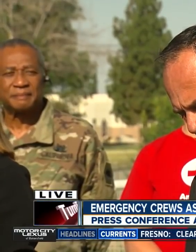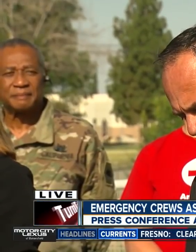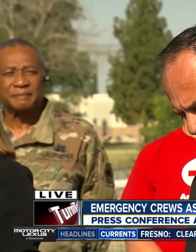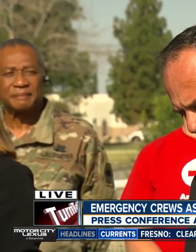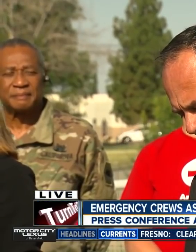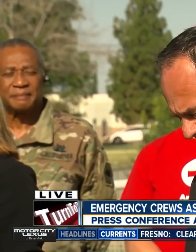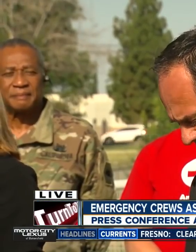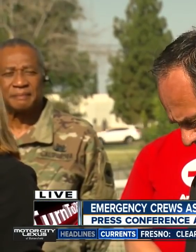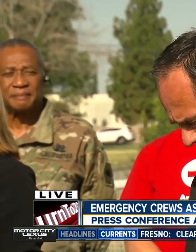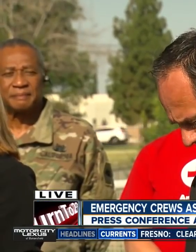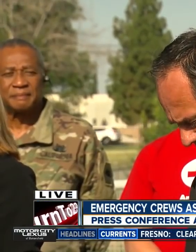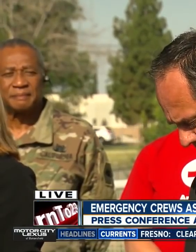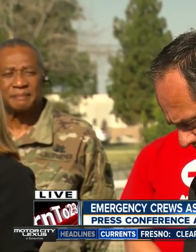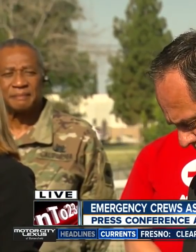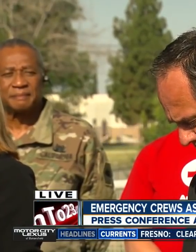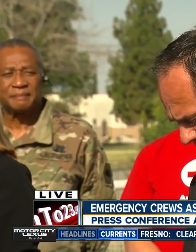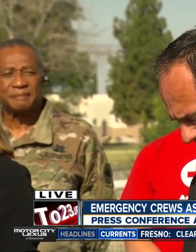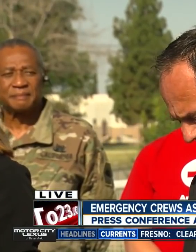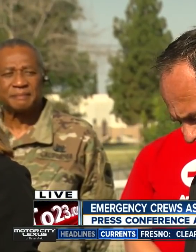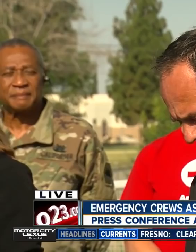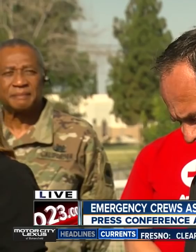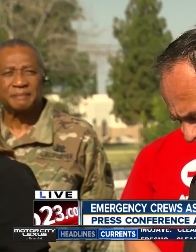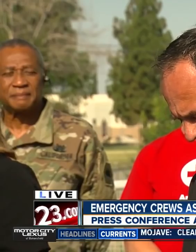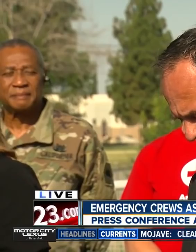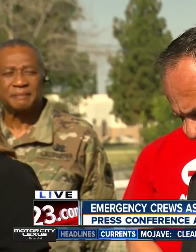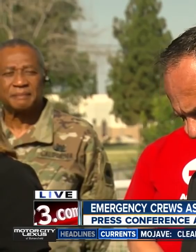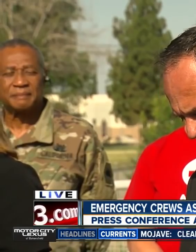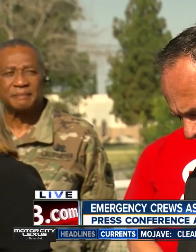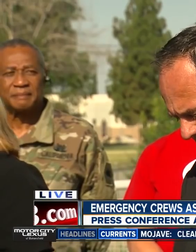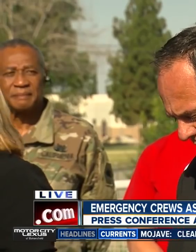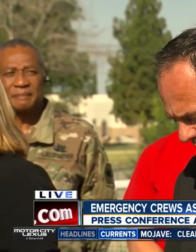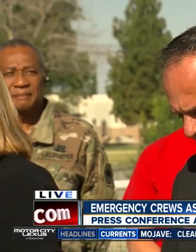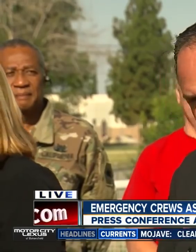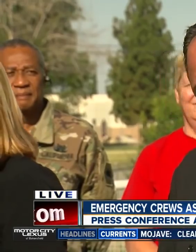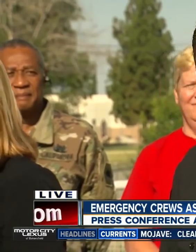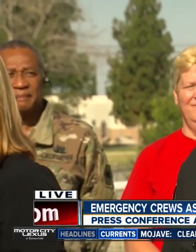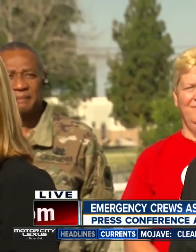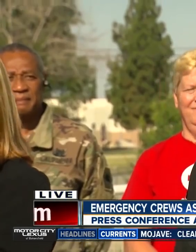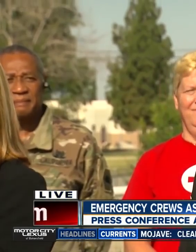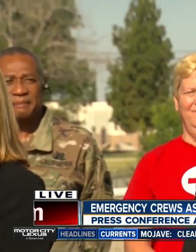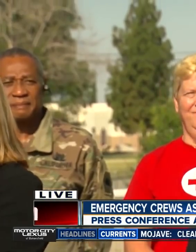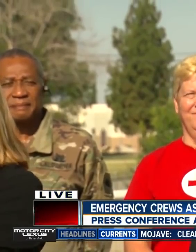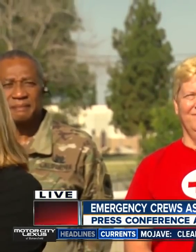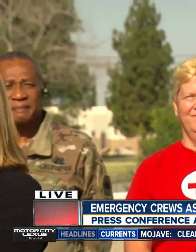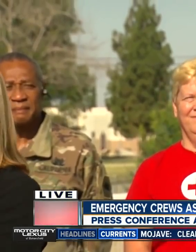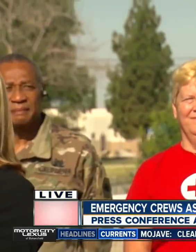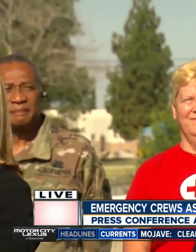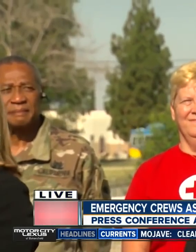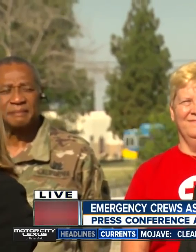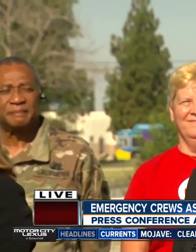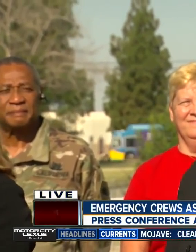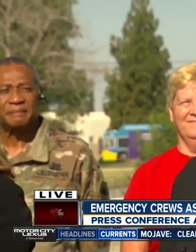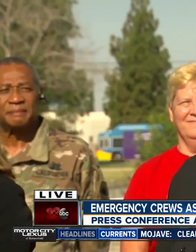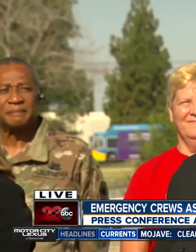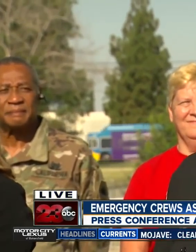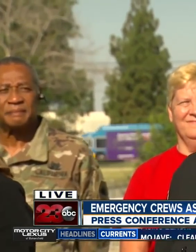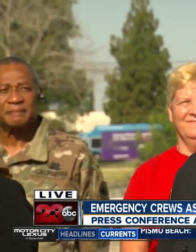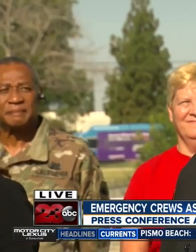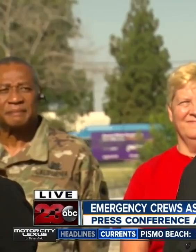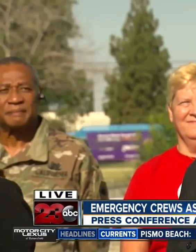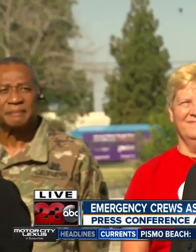and the CAO himself. I would like to say a few thank yous. Thank yous to my fellow